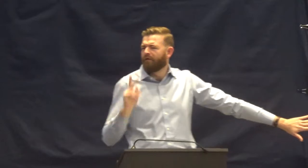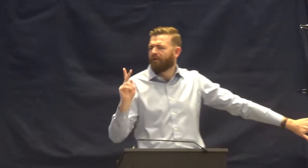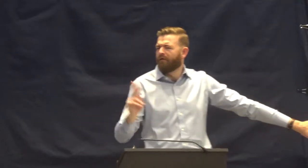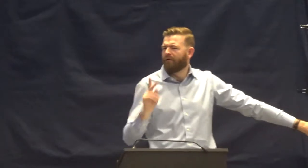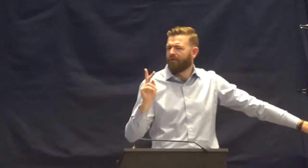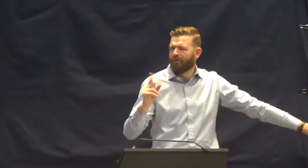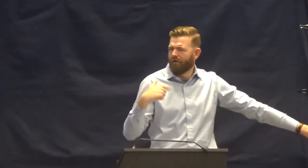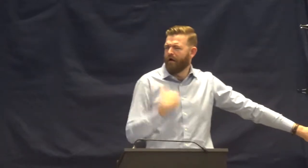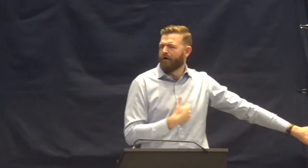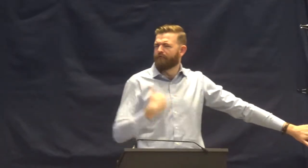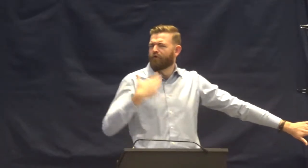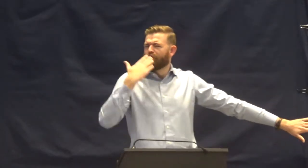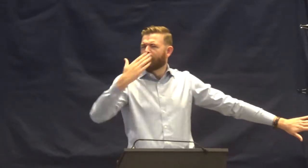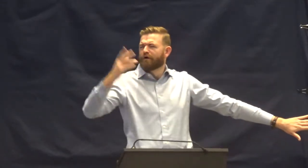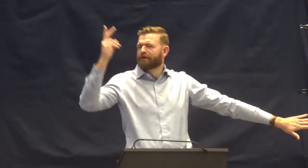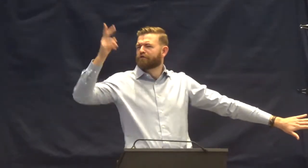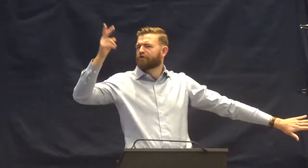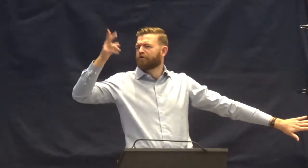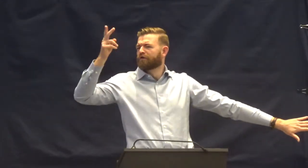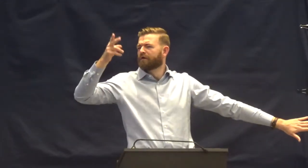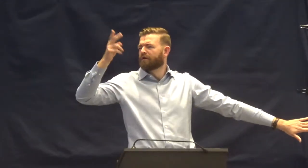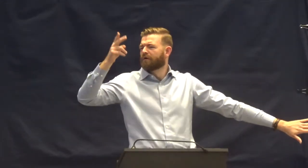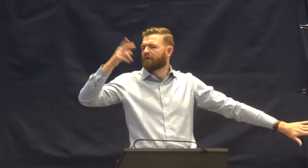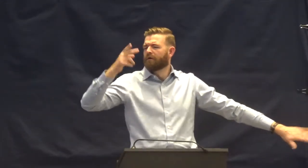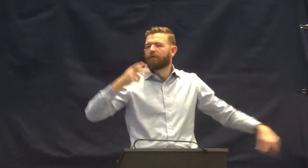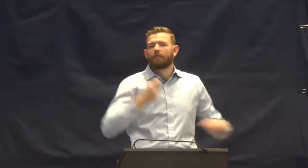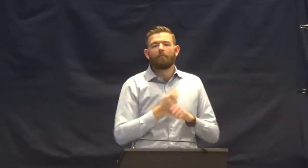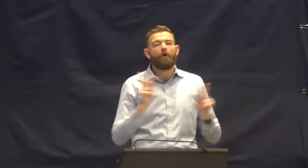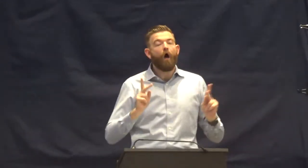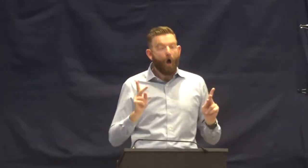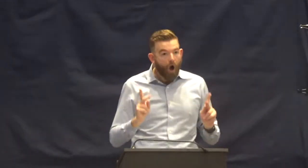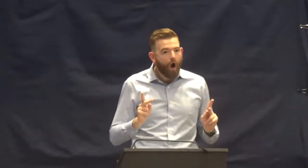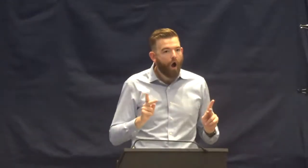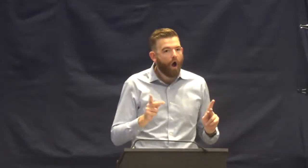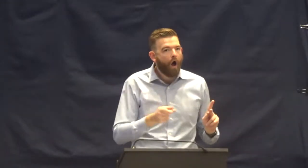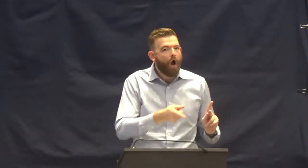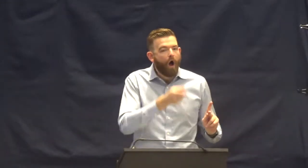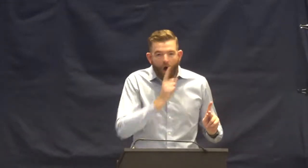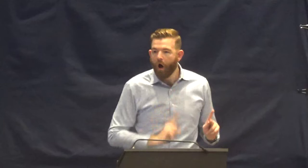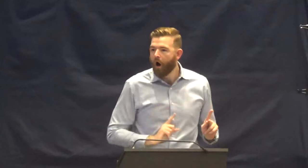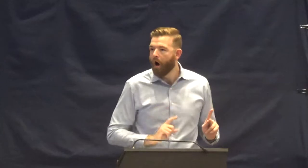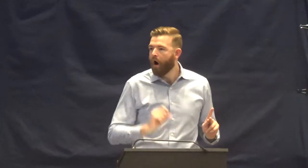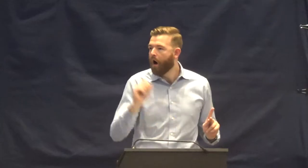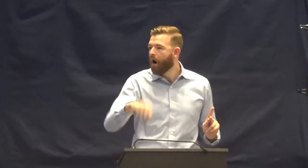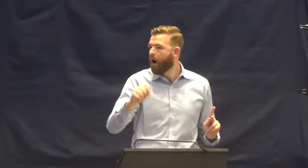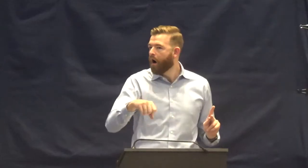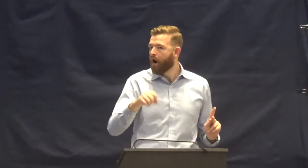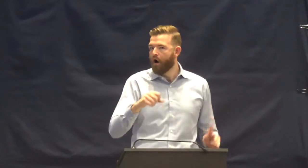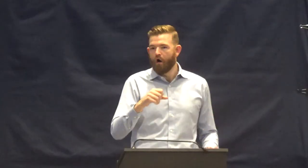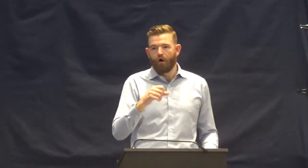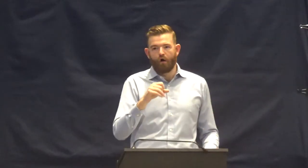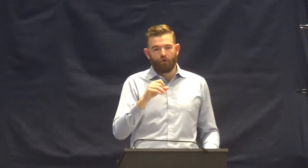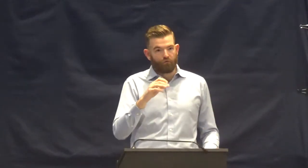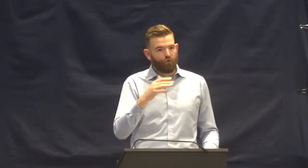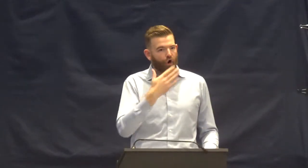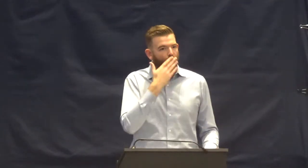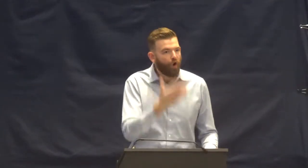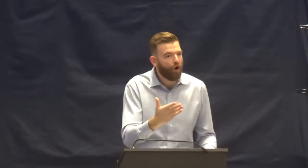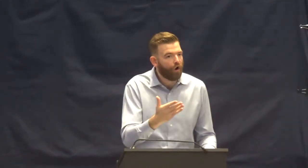aside. And the Europeans said, of course, we're good people. We have good history. And that's the story that was passed on. And that's the